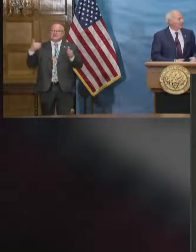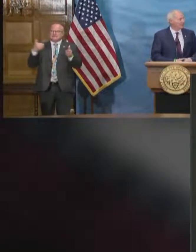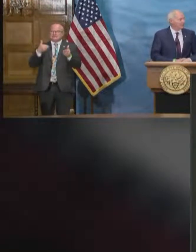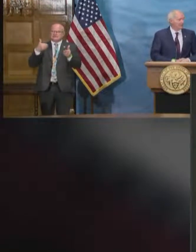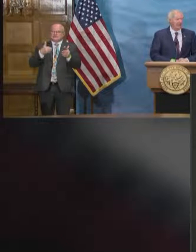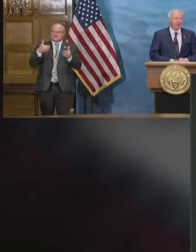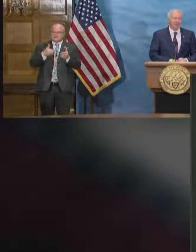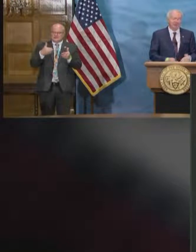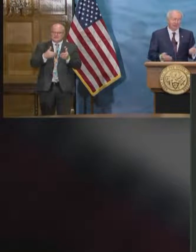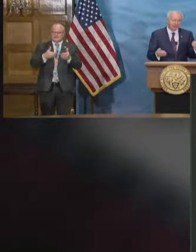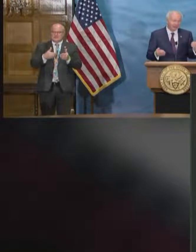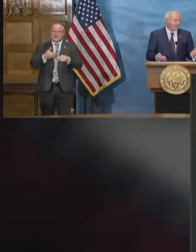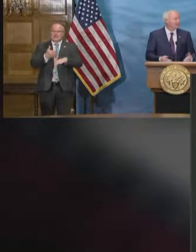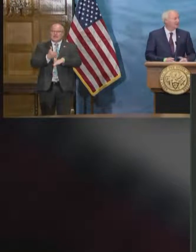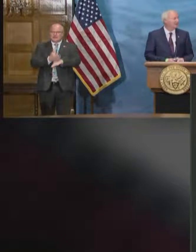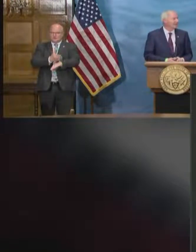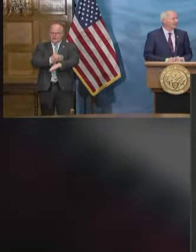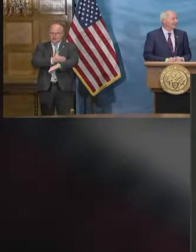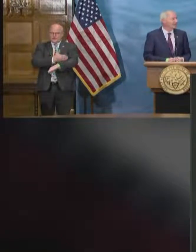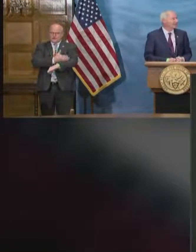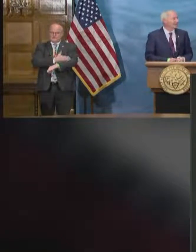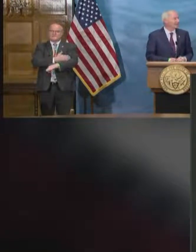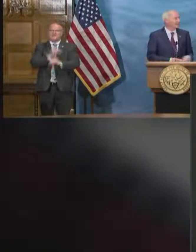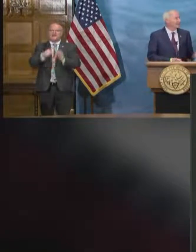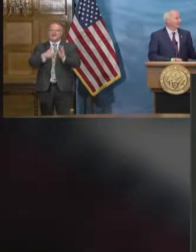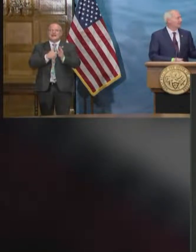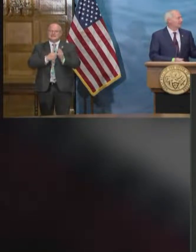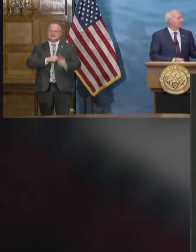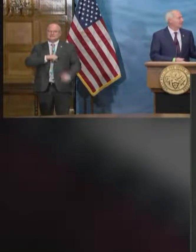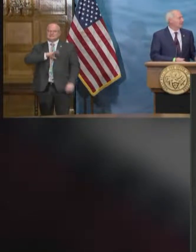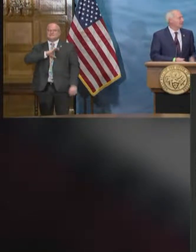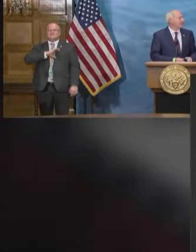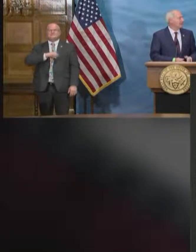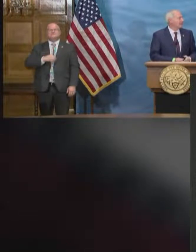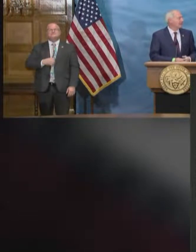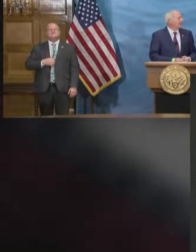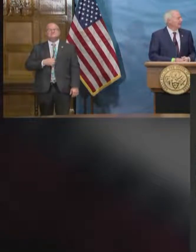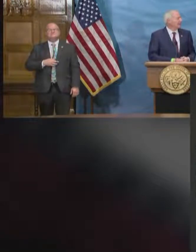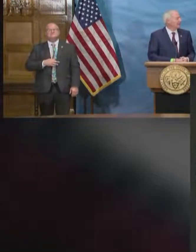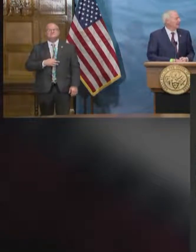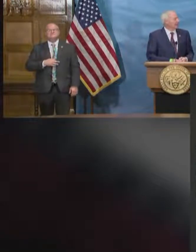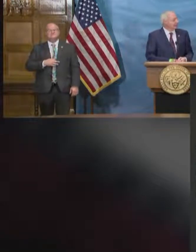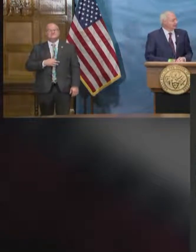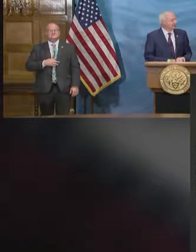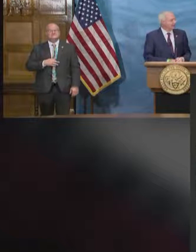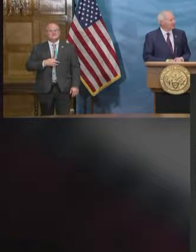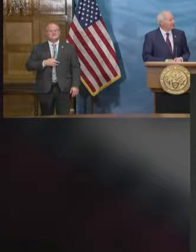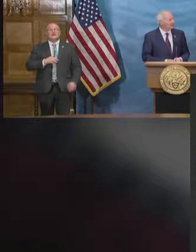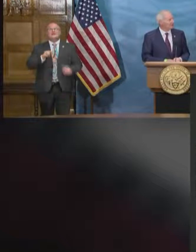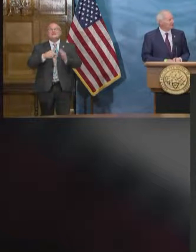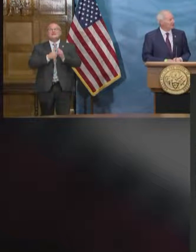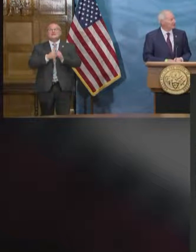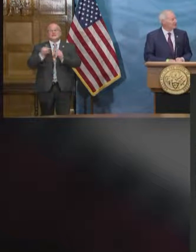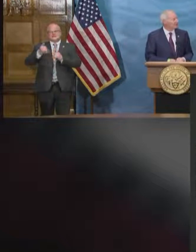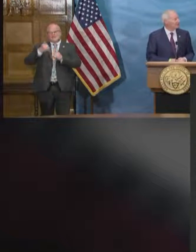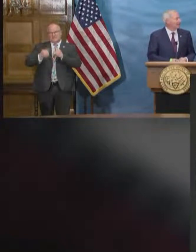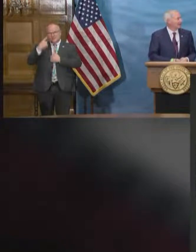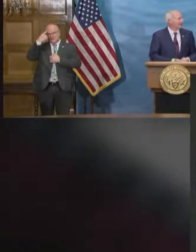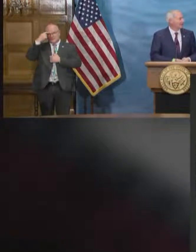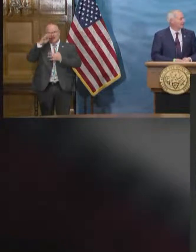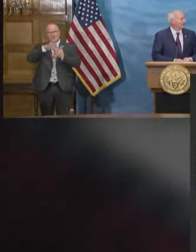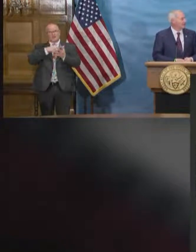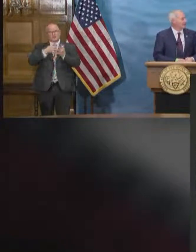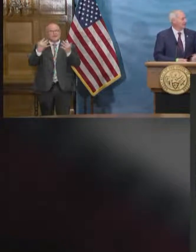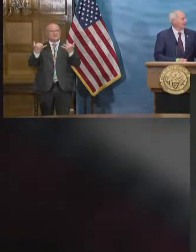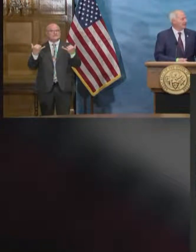it. We continue to make progress, and this is encouraging. I believe, and this is the final one for our graphs